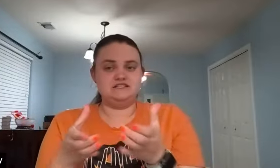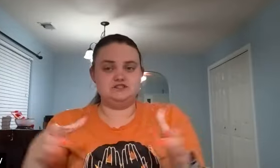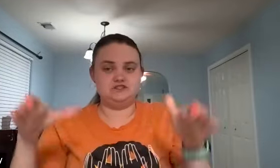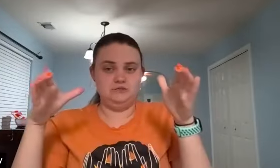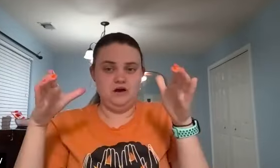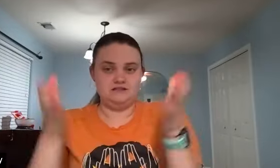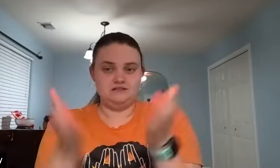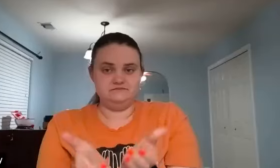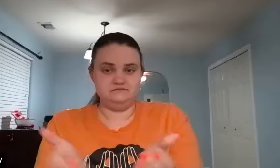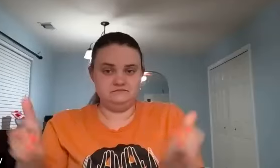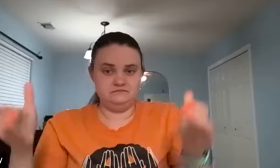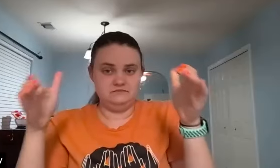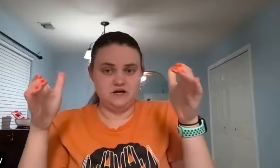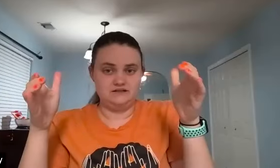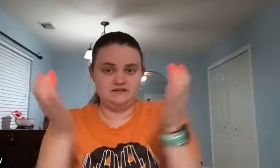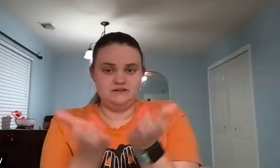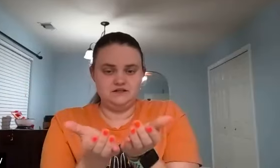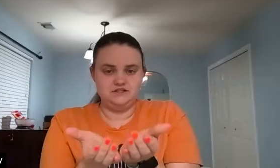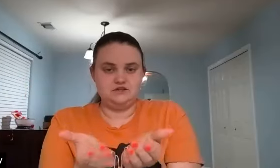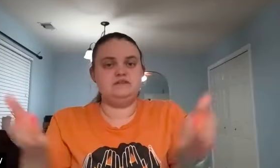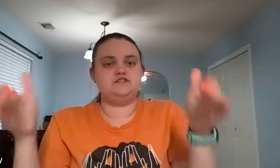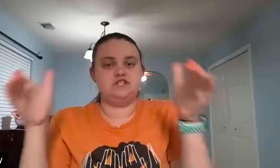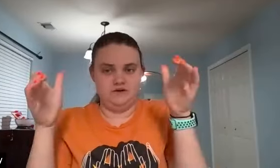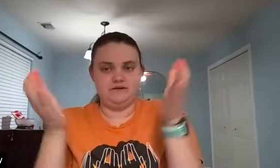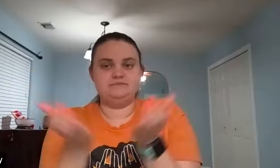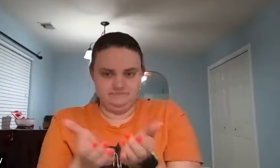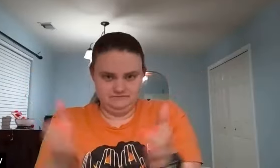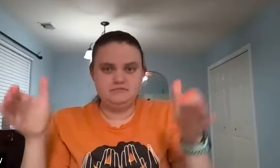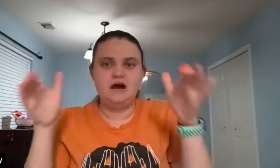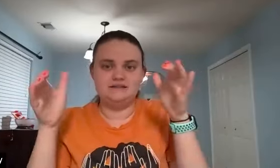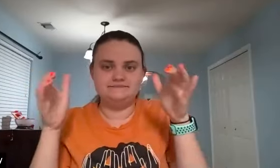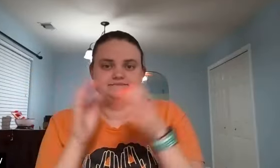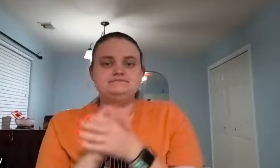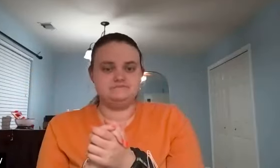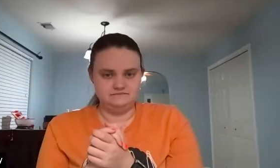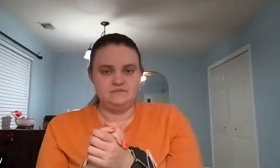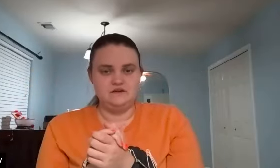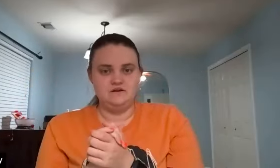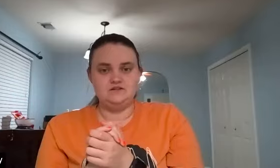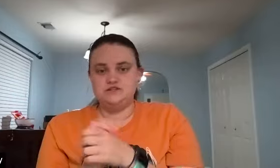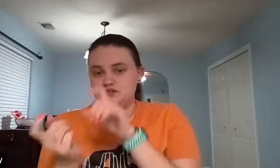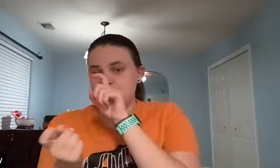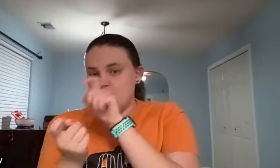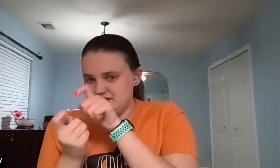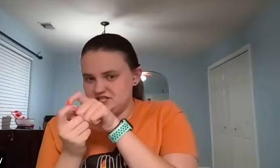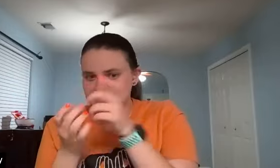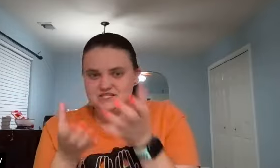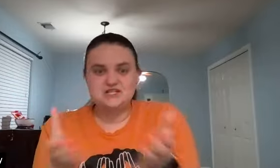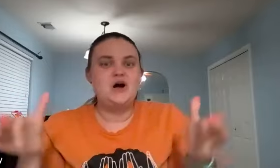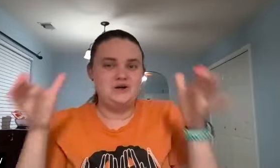you just do pot. So you make the shape of it. Pot. So you could do a witch's